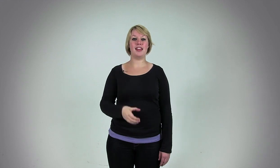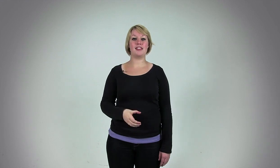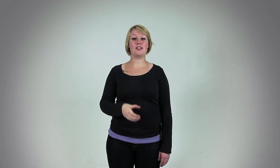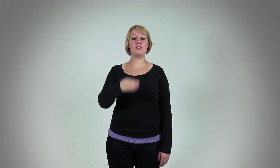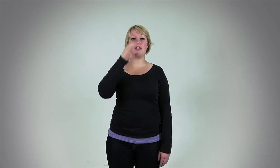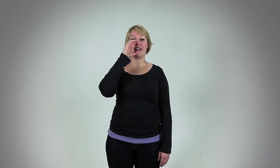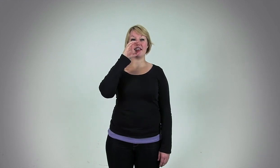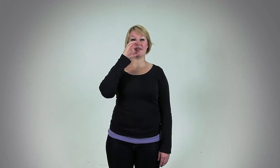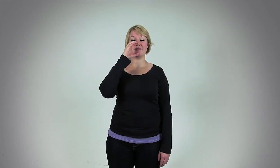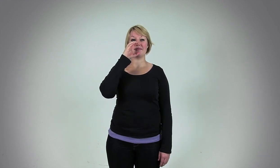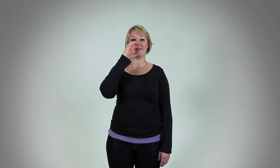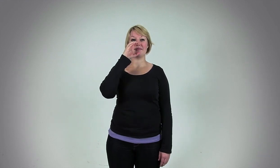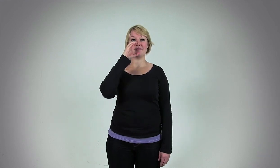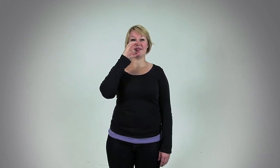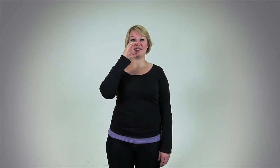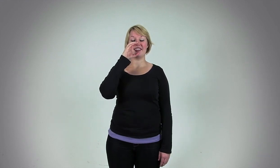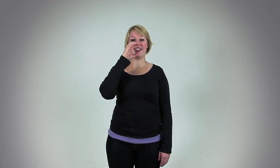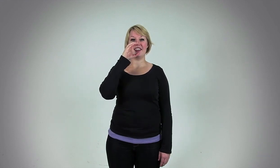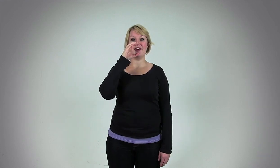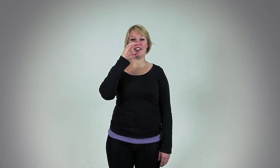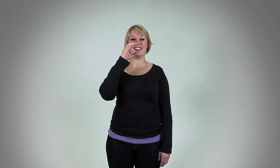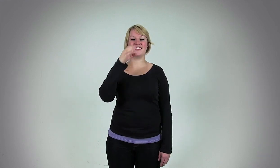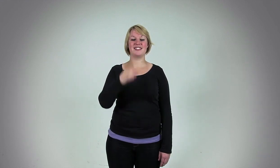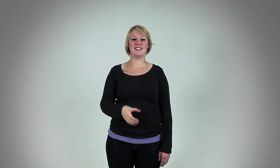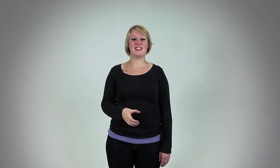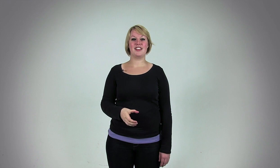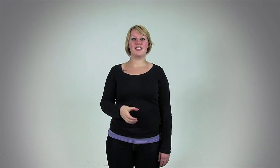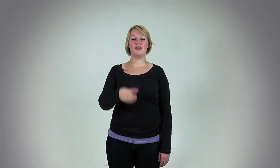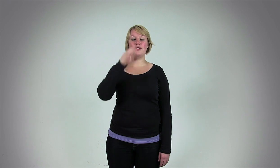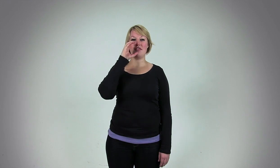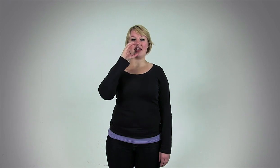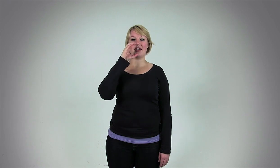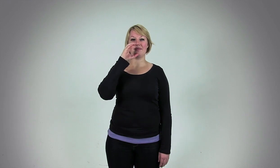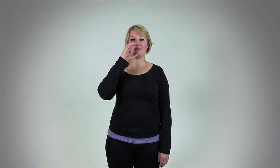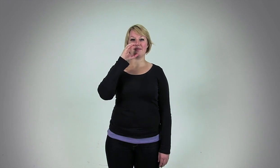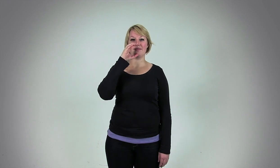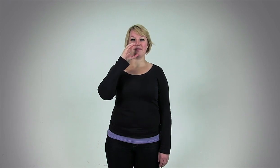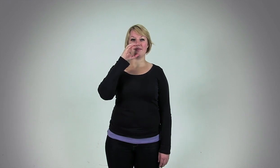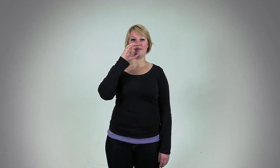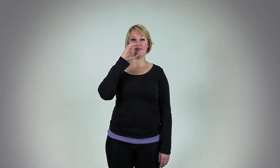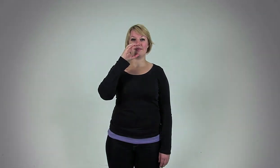is to drink. Your turn. To drink.